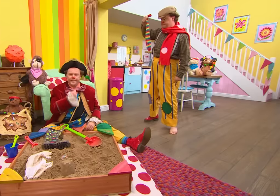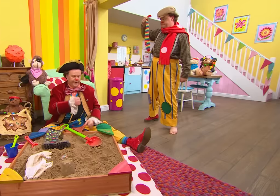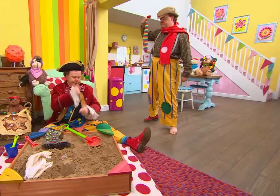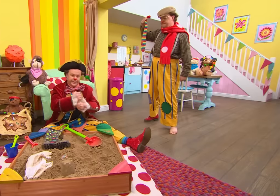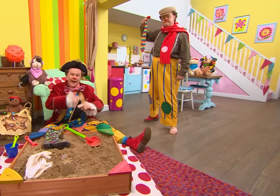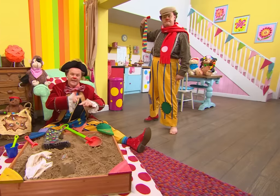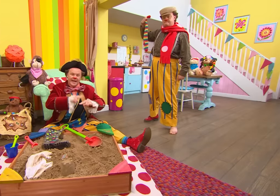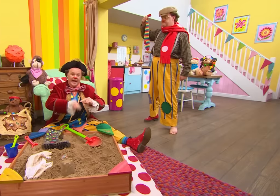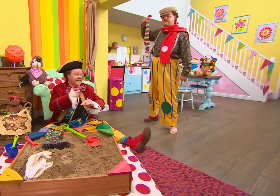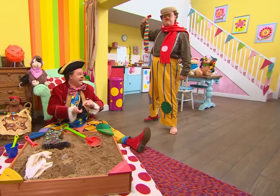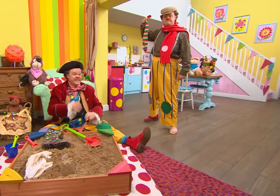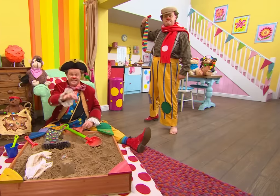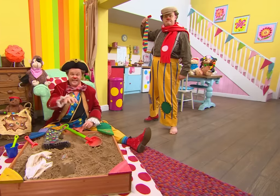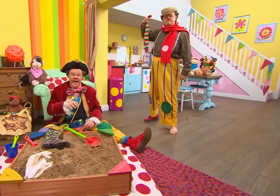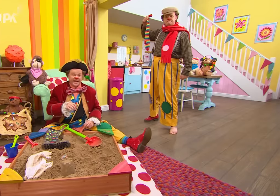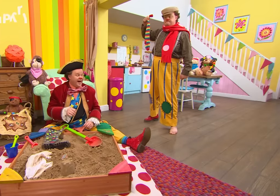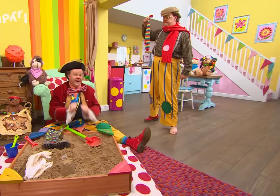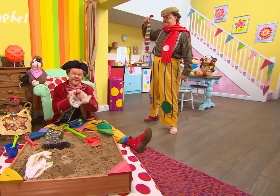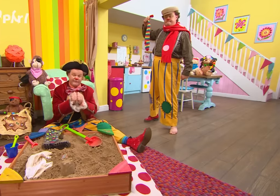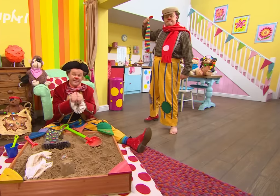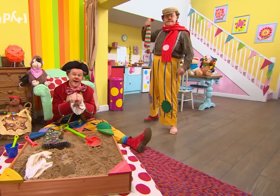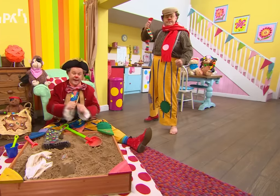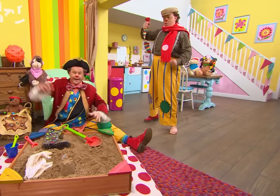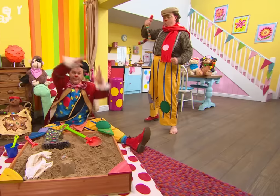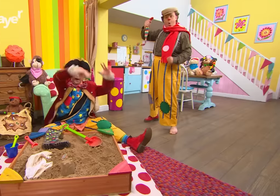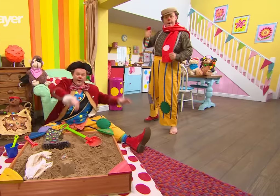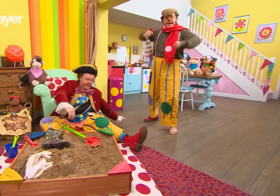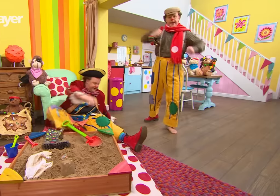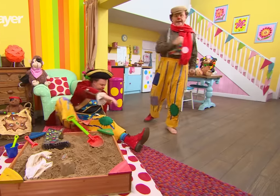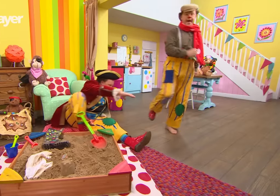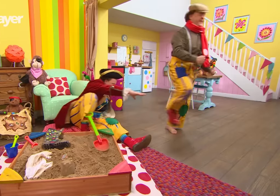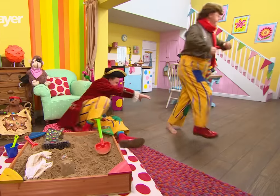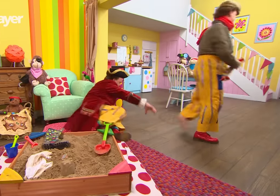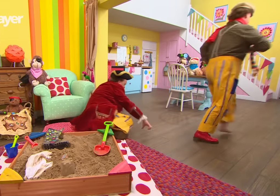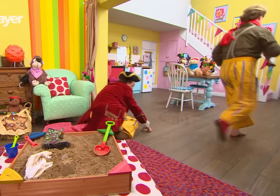John Grandad has taken our treasure! Come on!